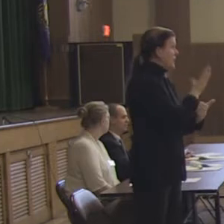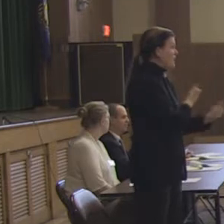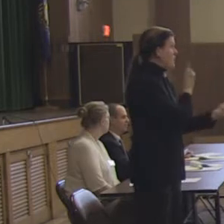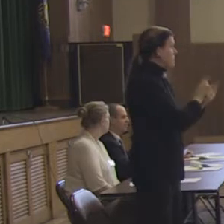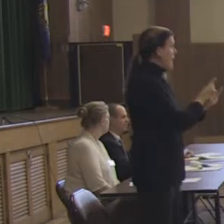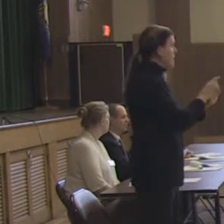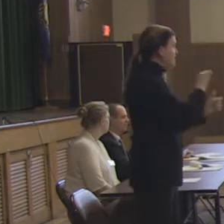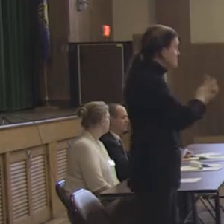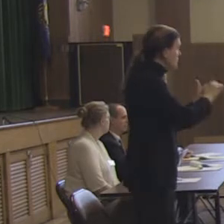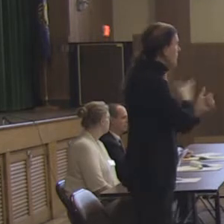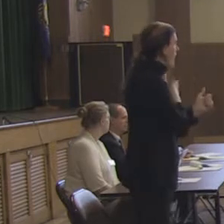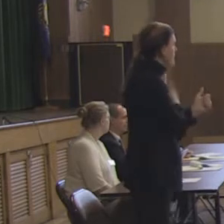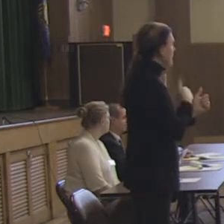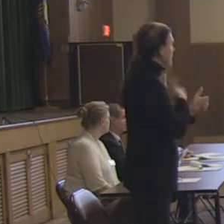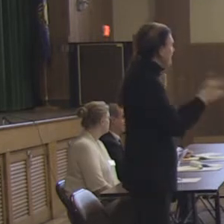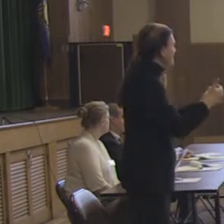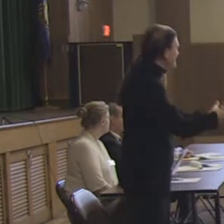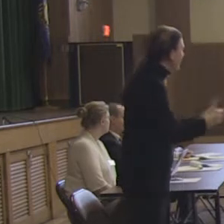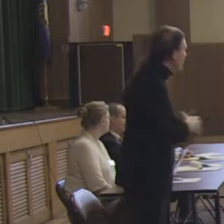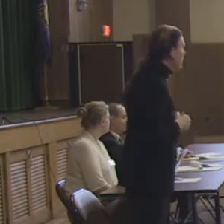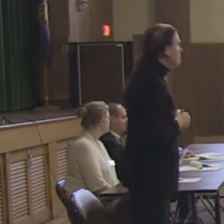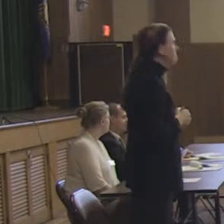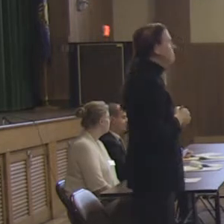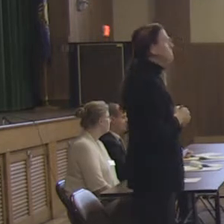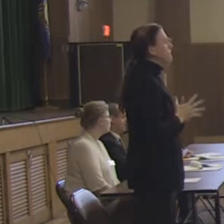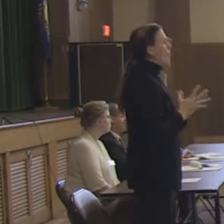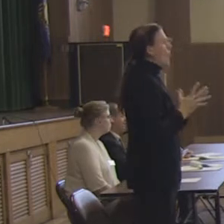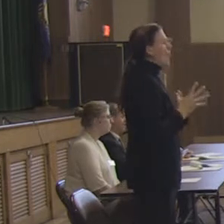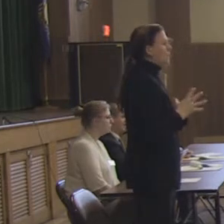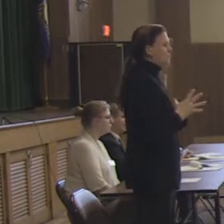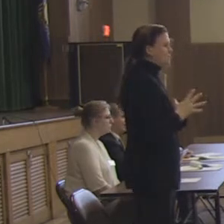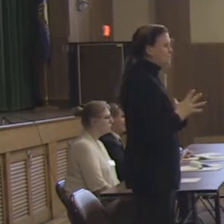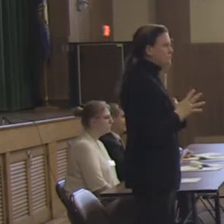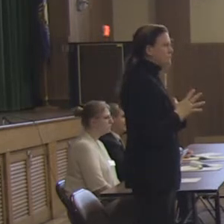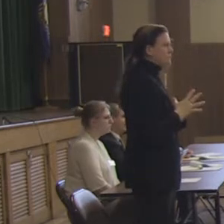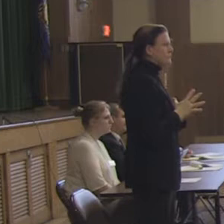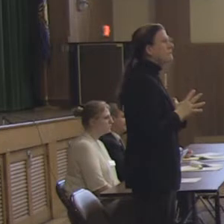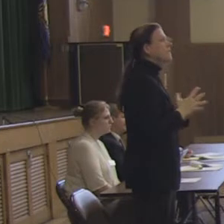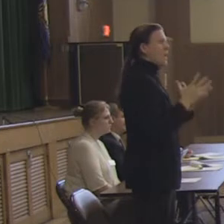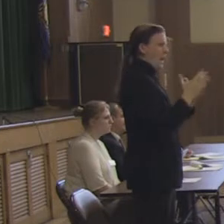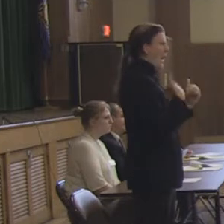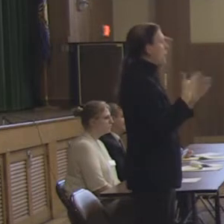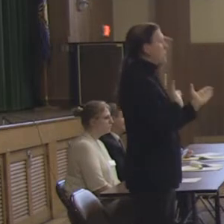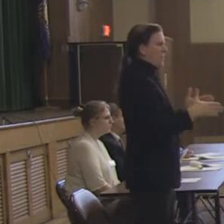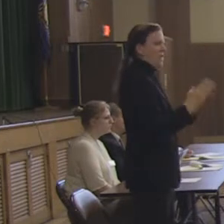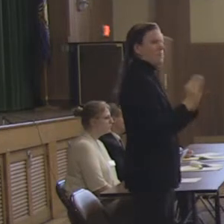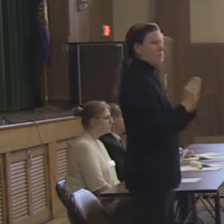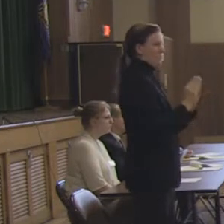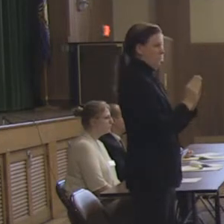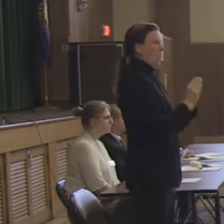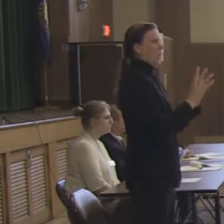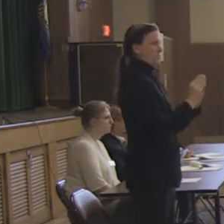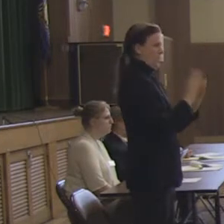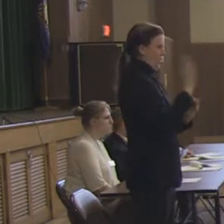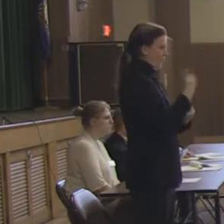before, so I'm glad we were able to be in the space together. As I said, I want to have more of these sorts of conversations,